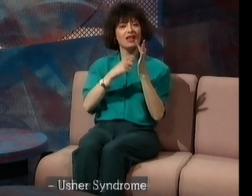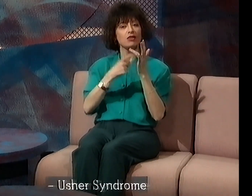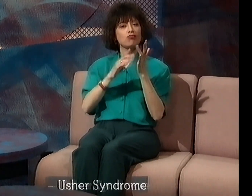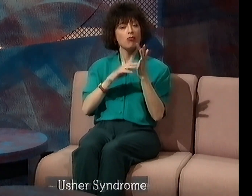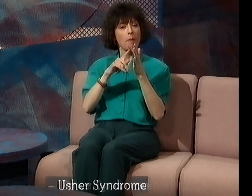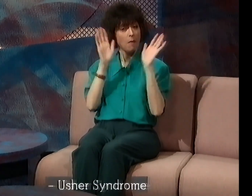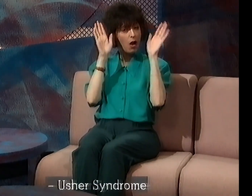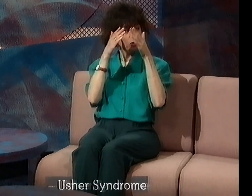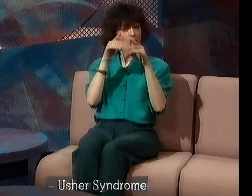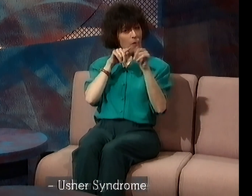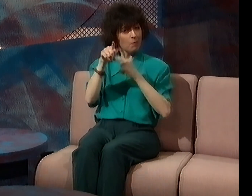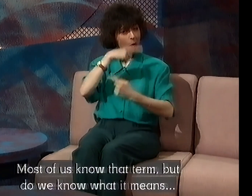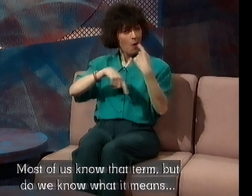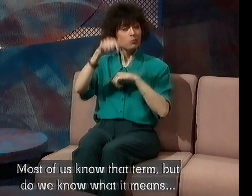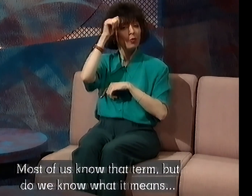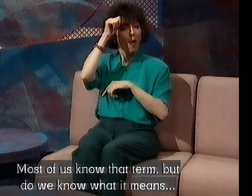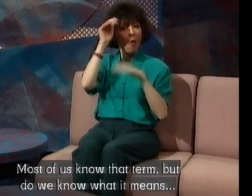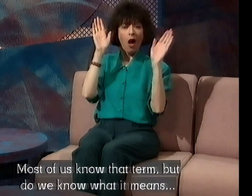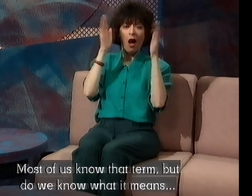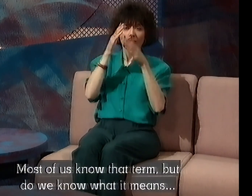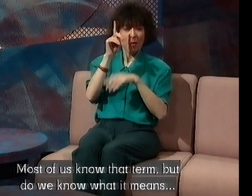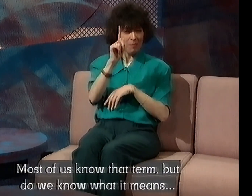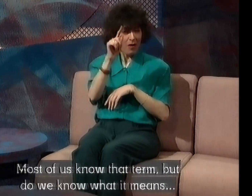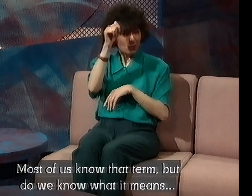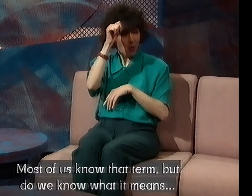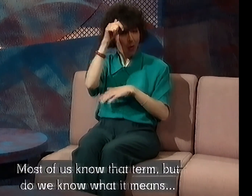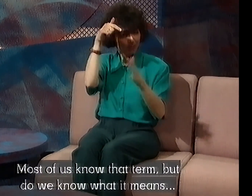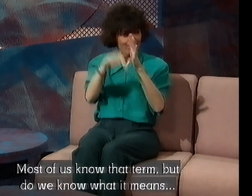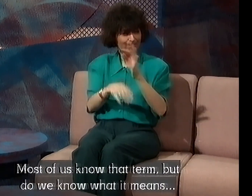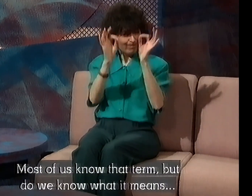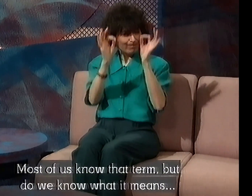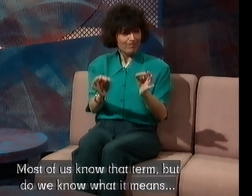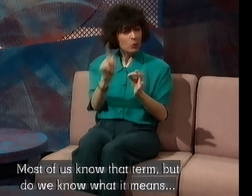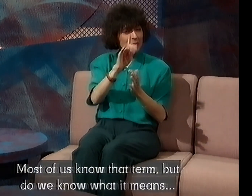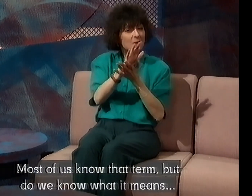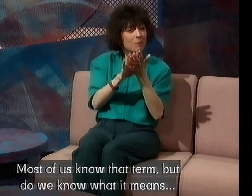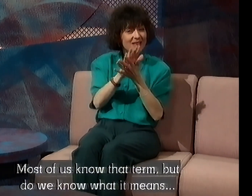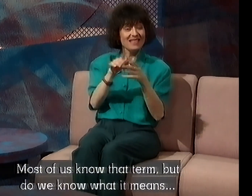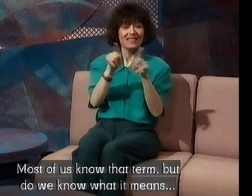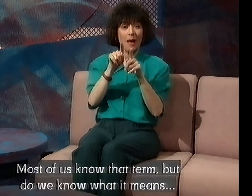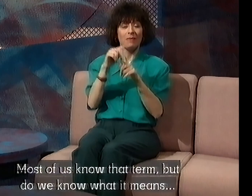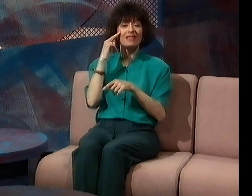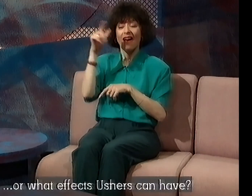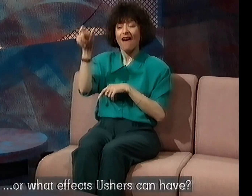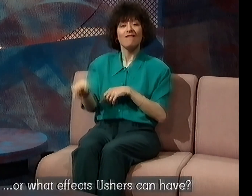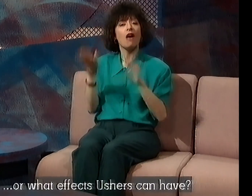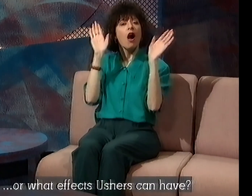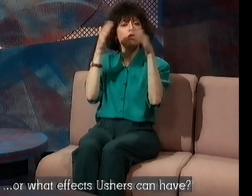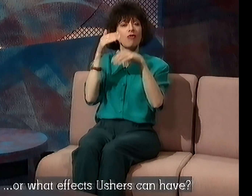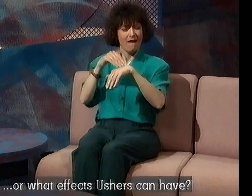syndrome. Most of us are familiar with that term, but do we know exactly what it means, or what effects ushers can